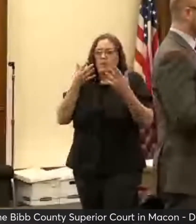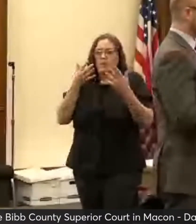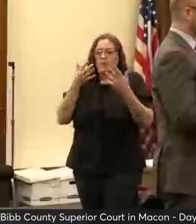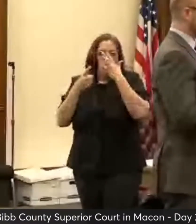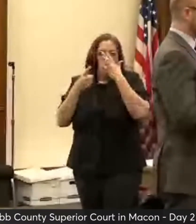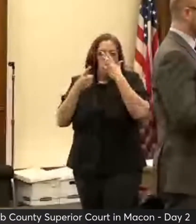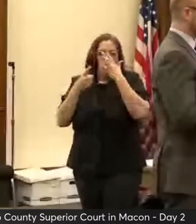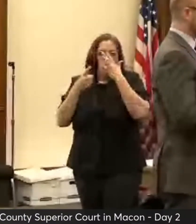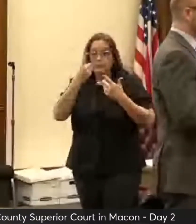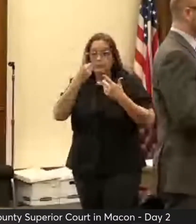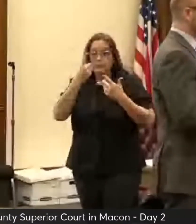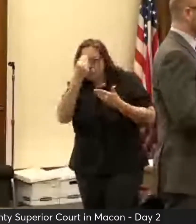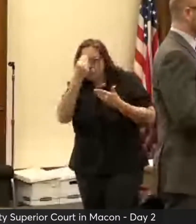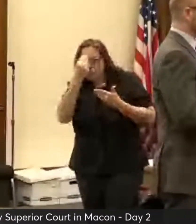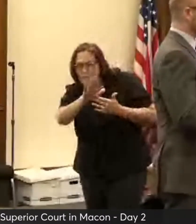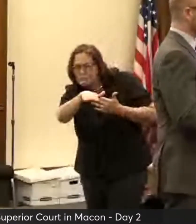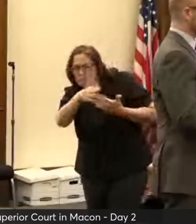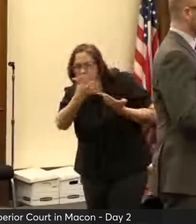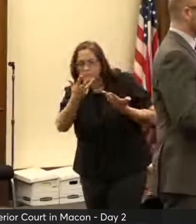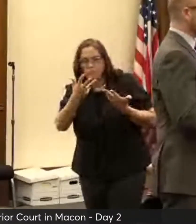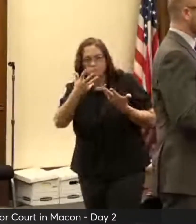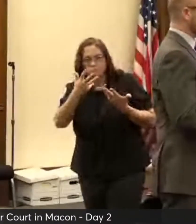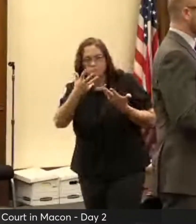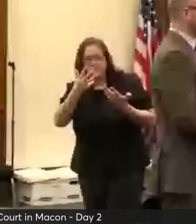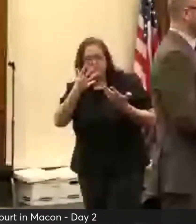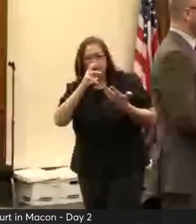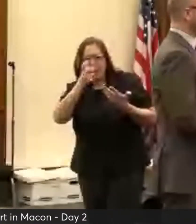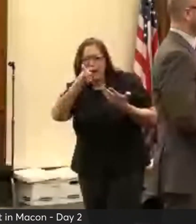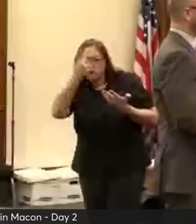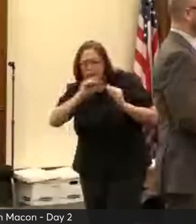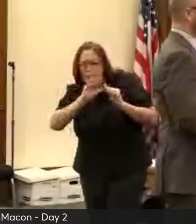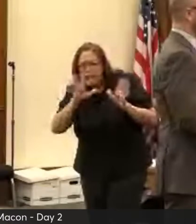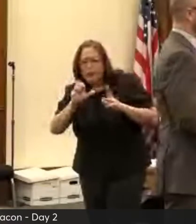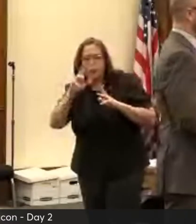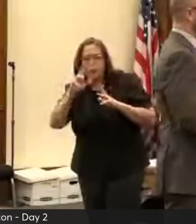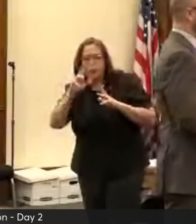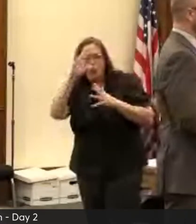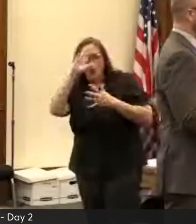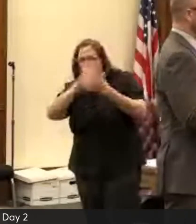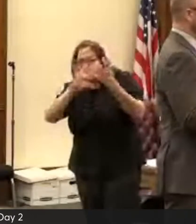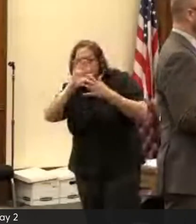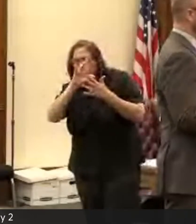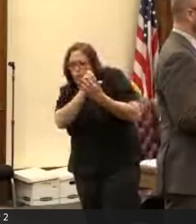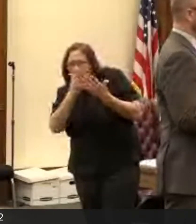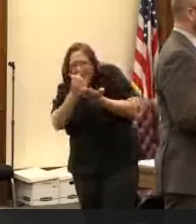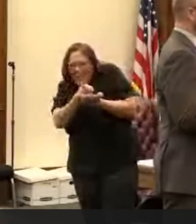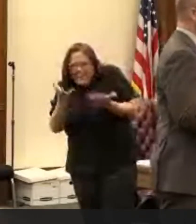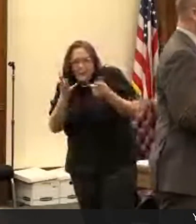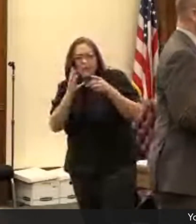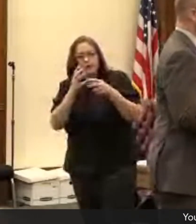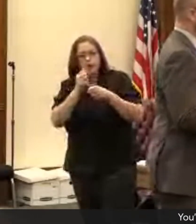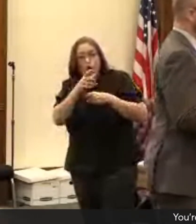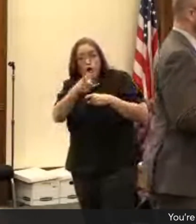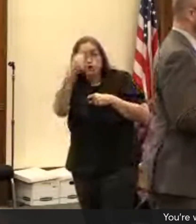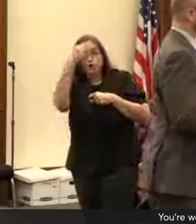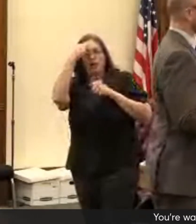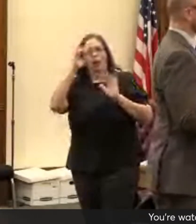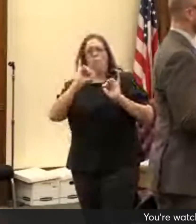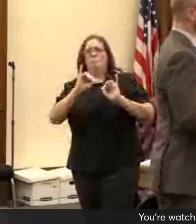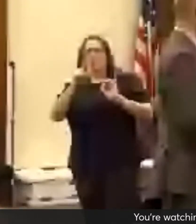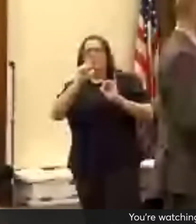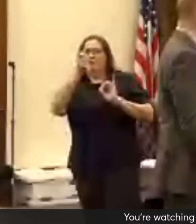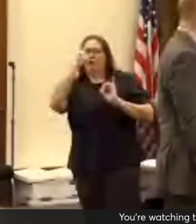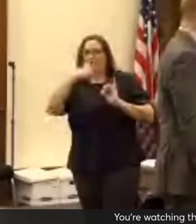of understanding or confusion or anything like that to make you think there was a lack of